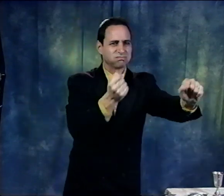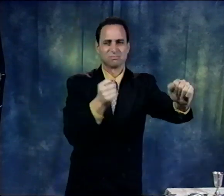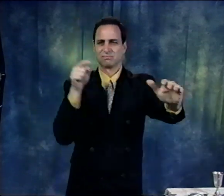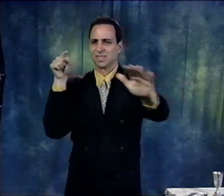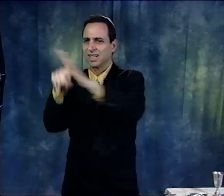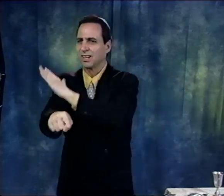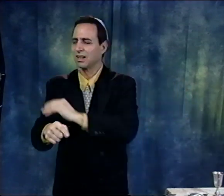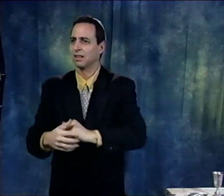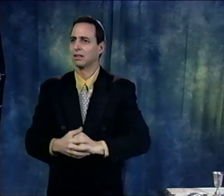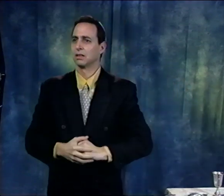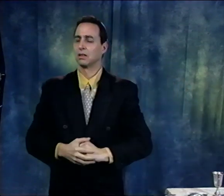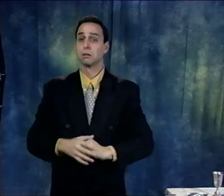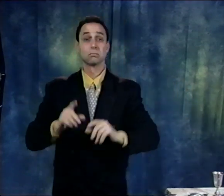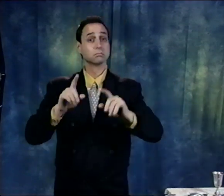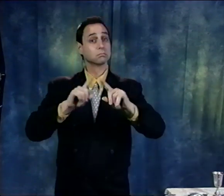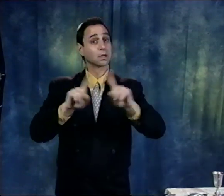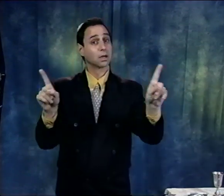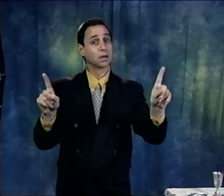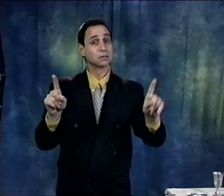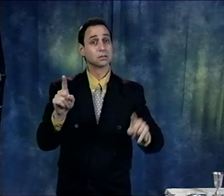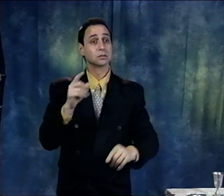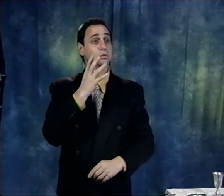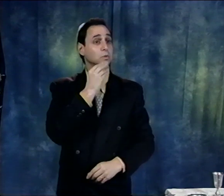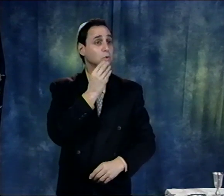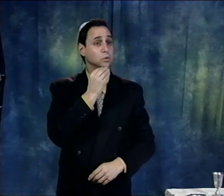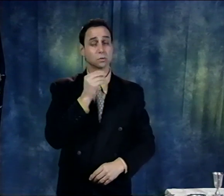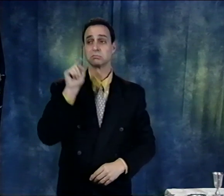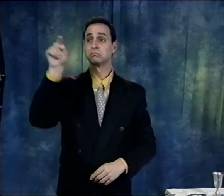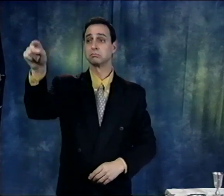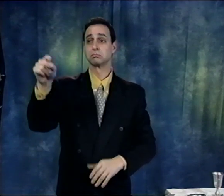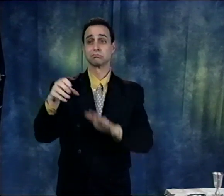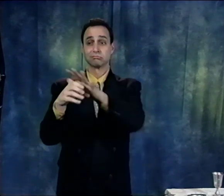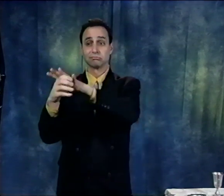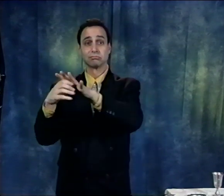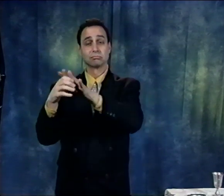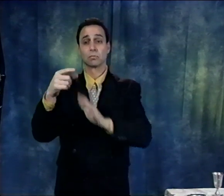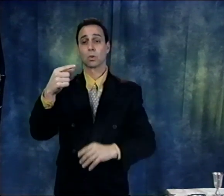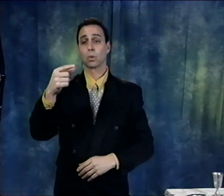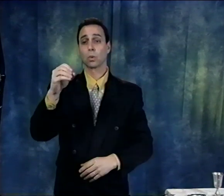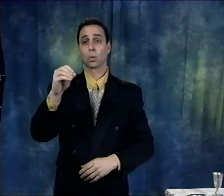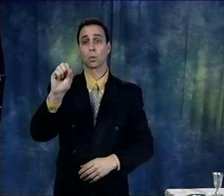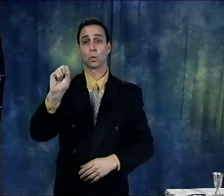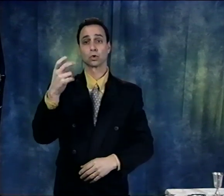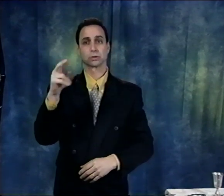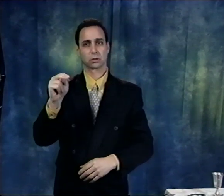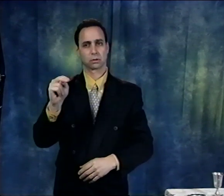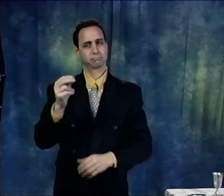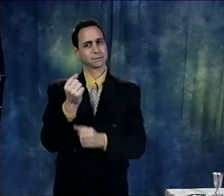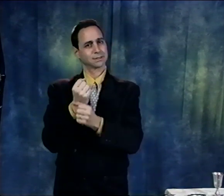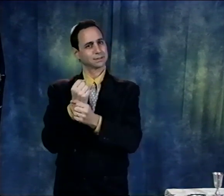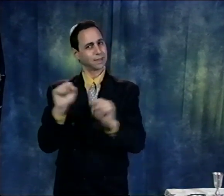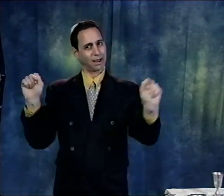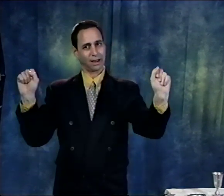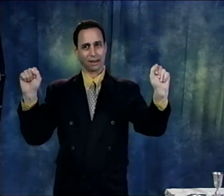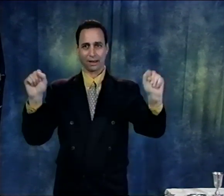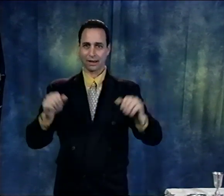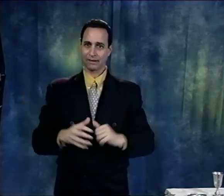their path. But again, the Jews in Goshen